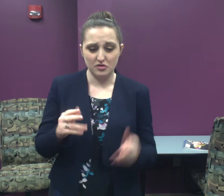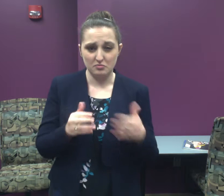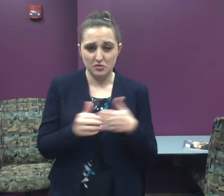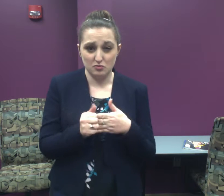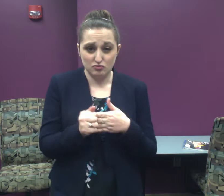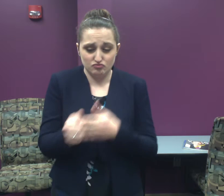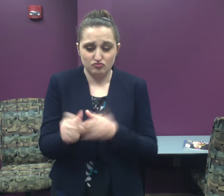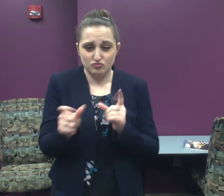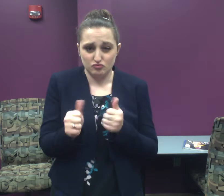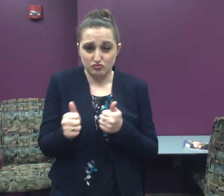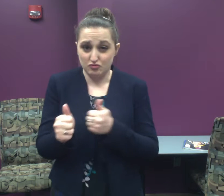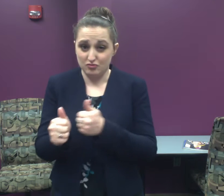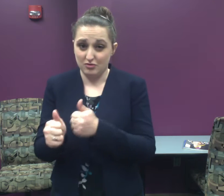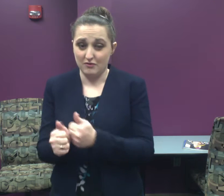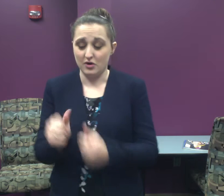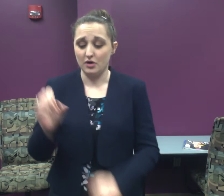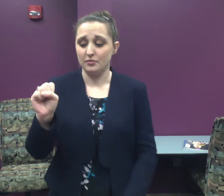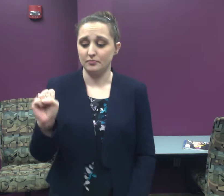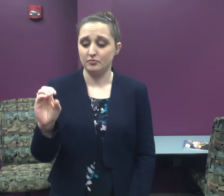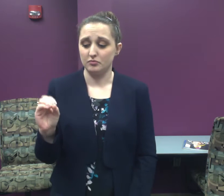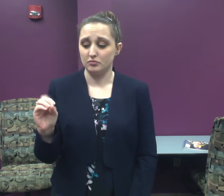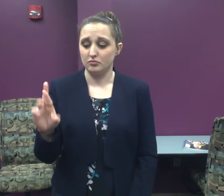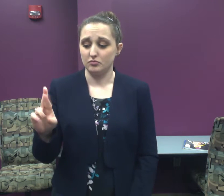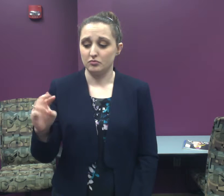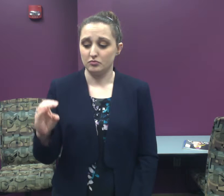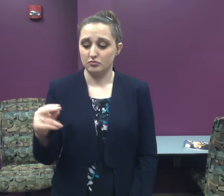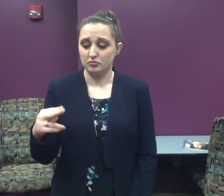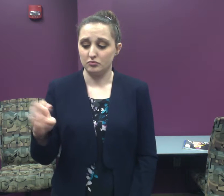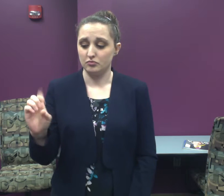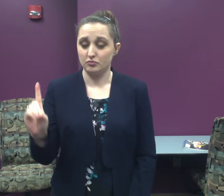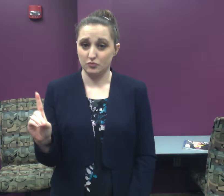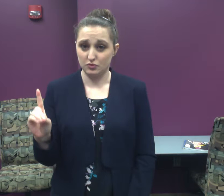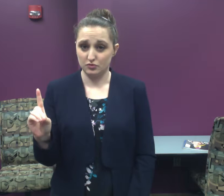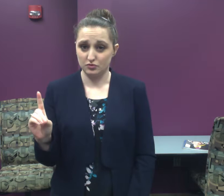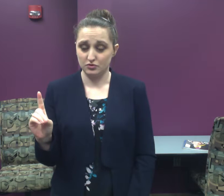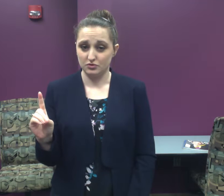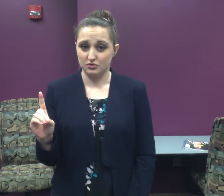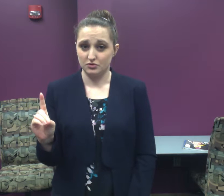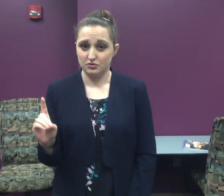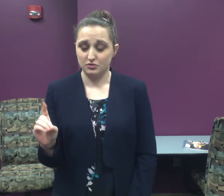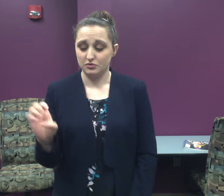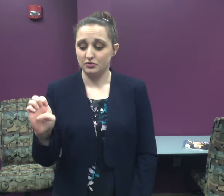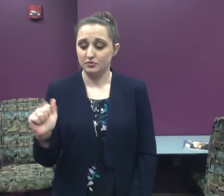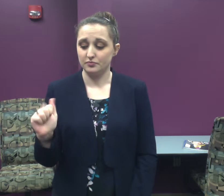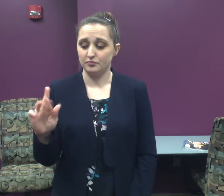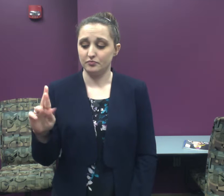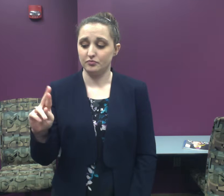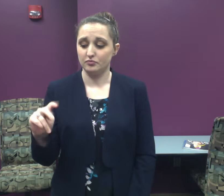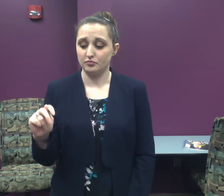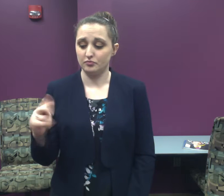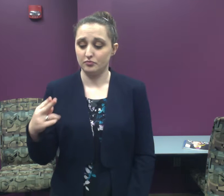thing is, if the Soviets followed a scorched earth policy, in other words, as they pulled back from